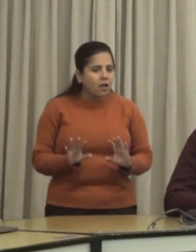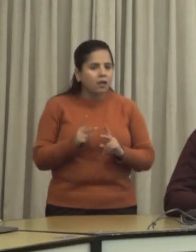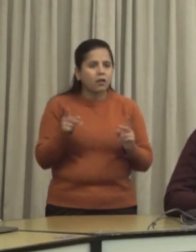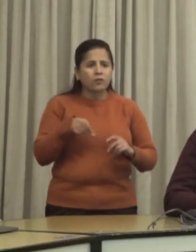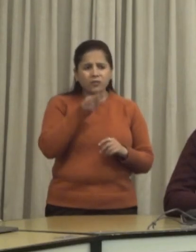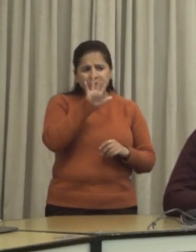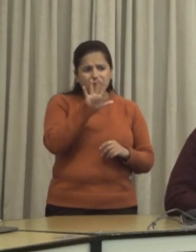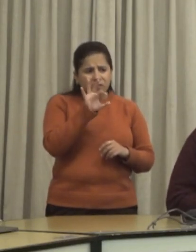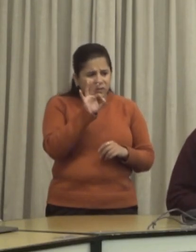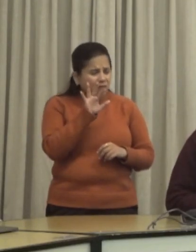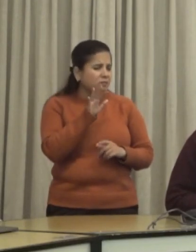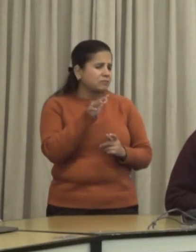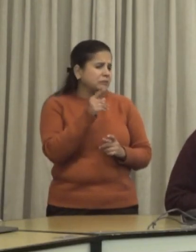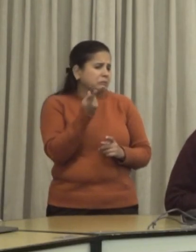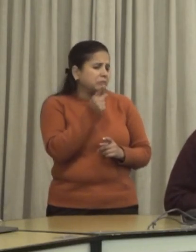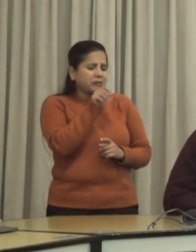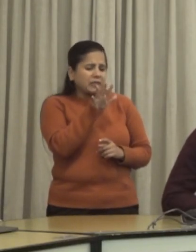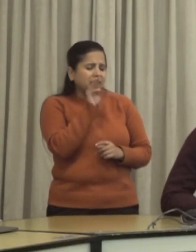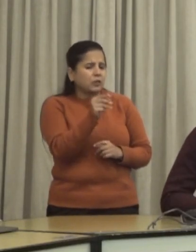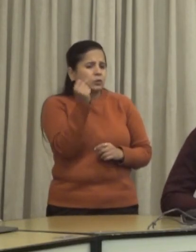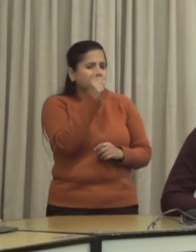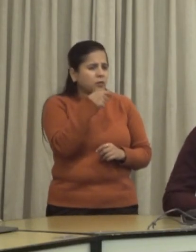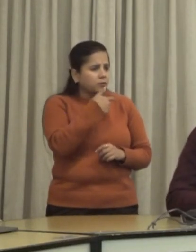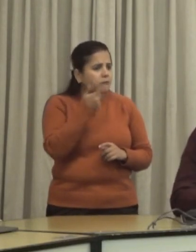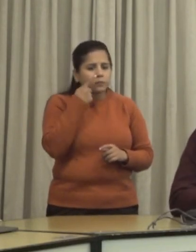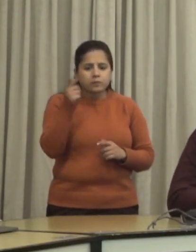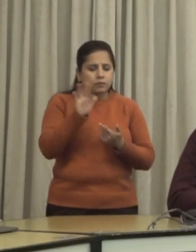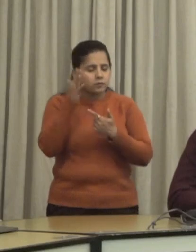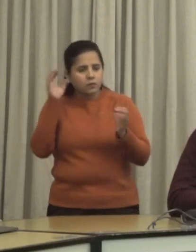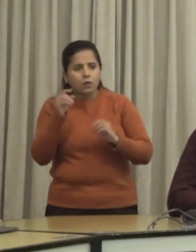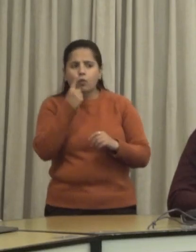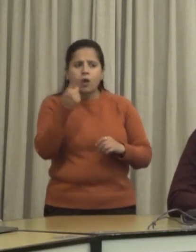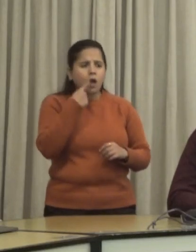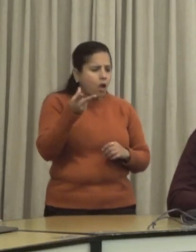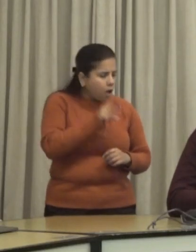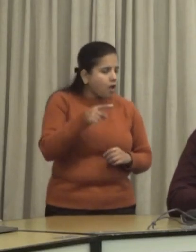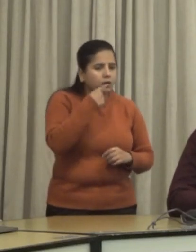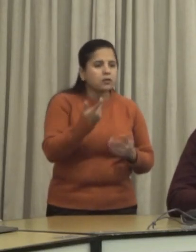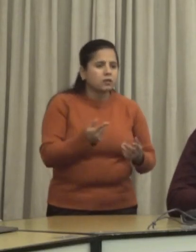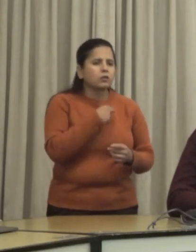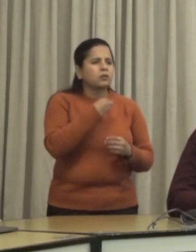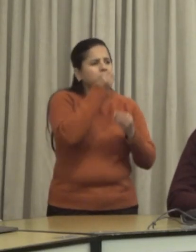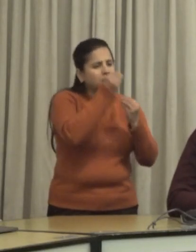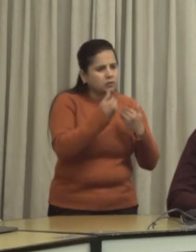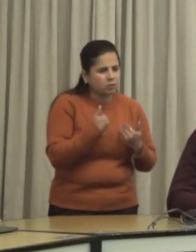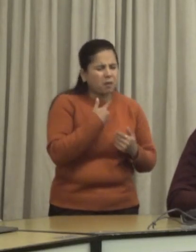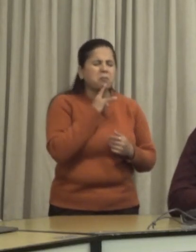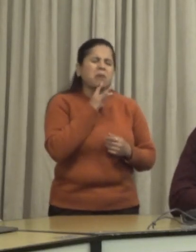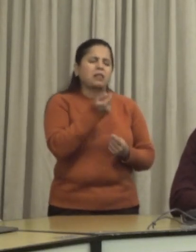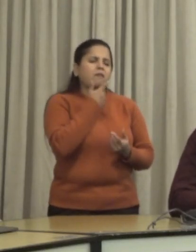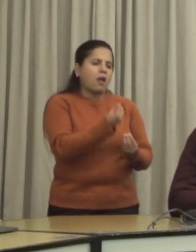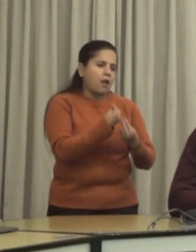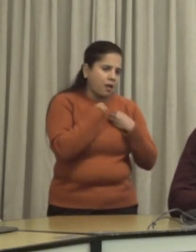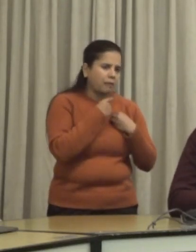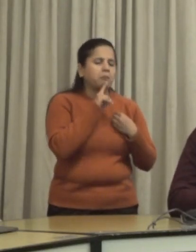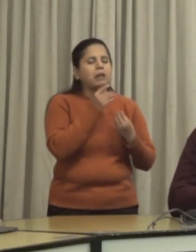only 5,000 rupees a month. And, that lady was disoriented, but she said only one thing again and again. Doctor, mujhe dard ki dawai de do. That's